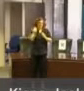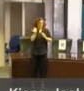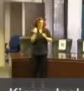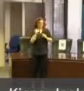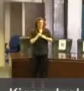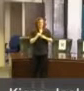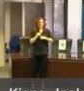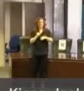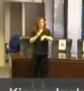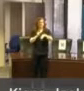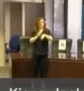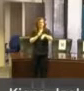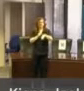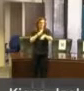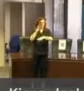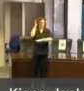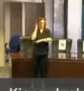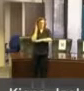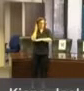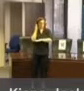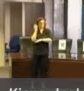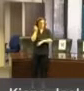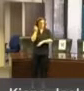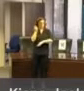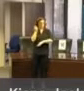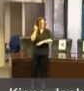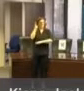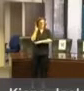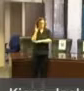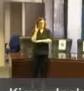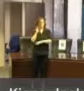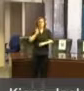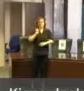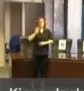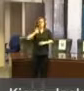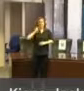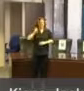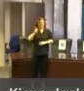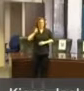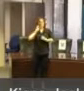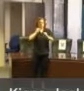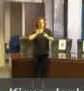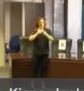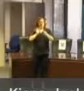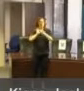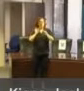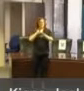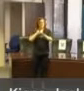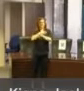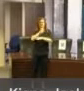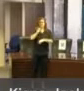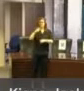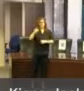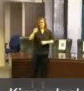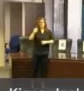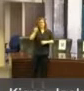12 p.m. noon. And it will be a WebEx event. Written comments will be accepted on or before September 18th and